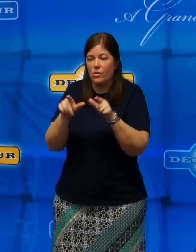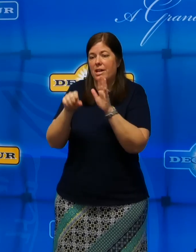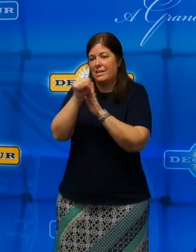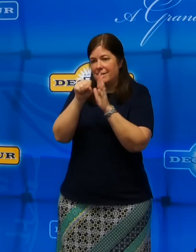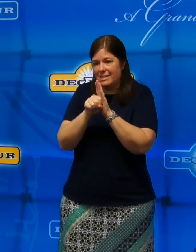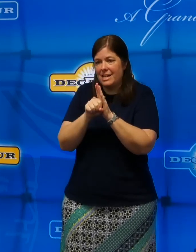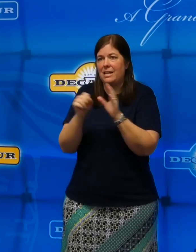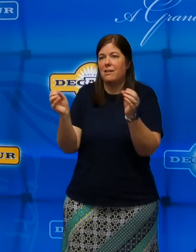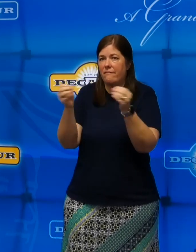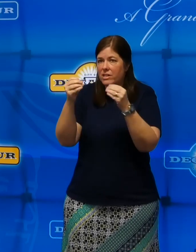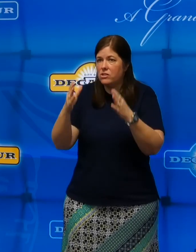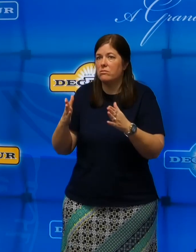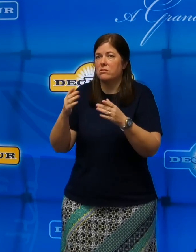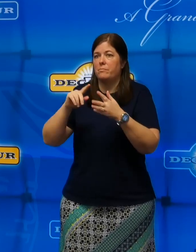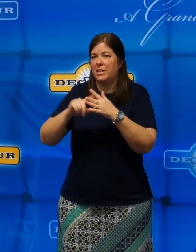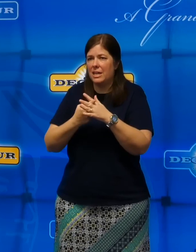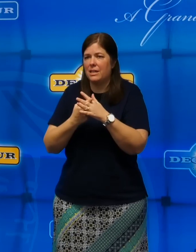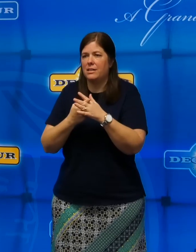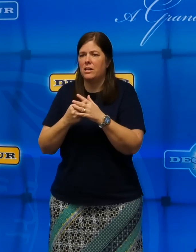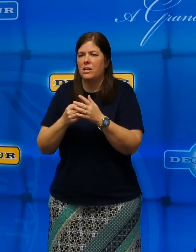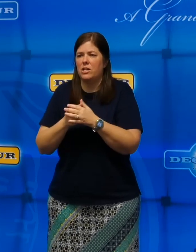to take some very hard,